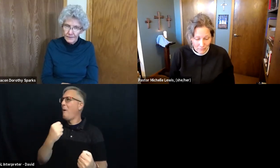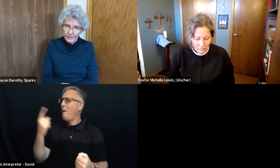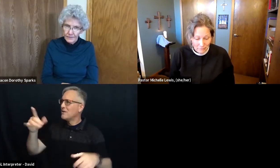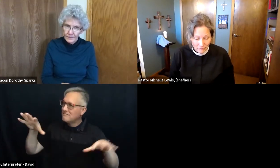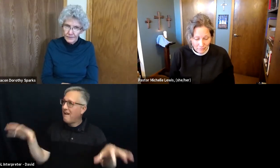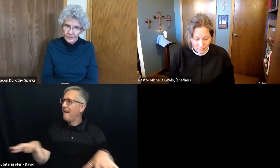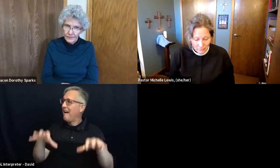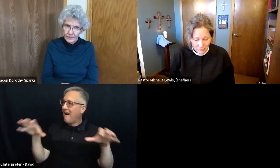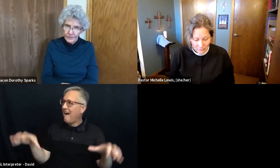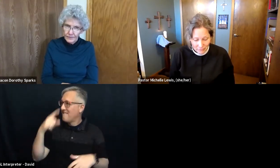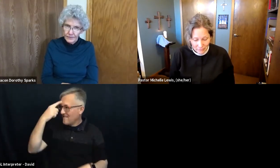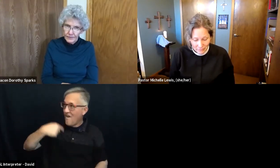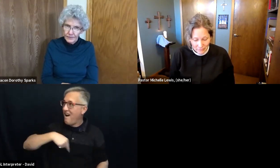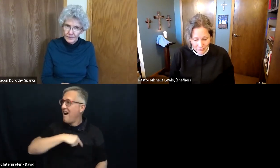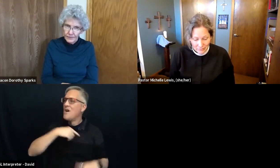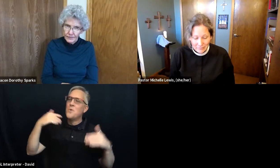us.